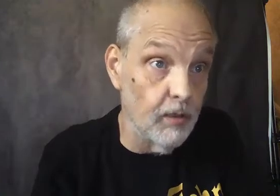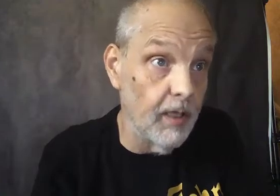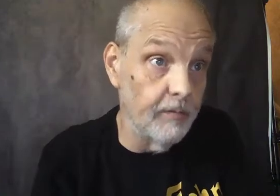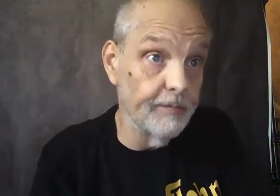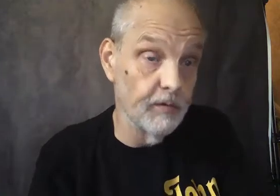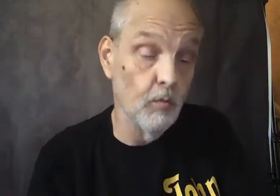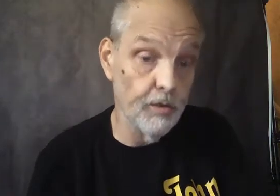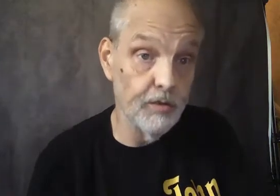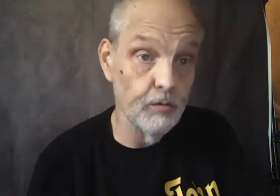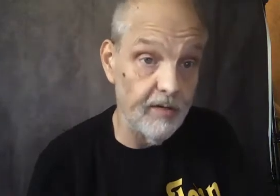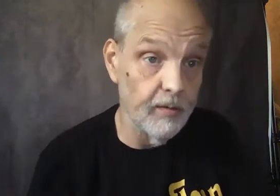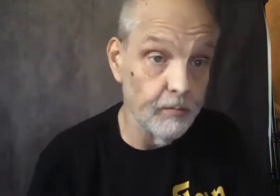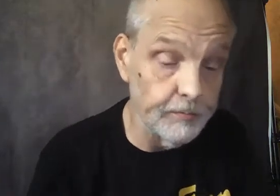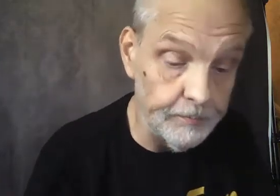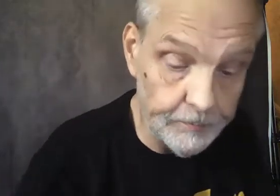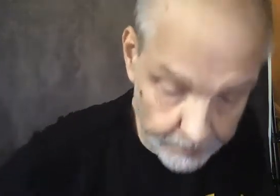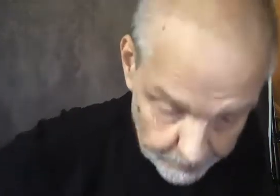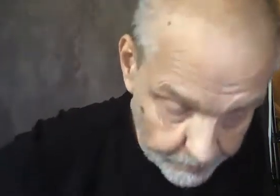their life, is one or two deaf people.